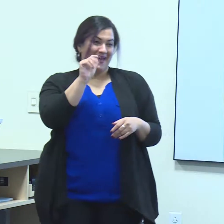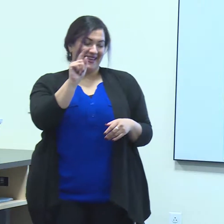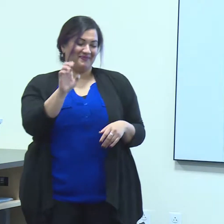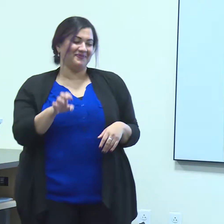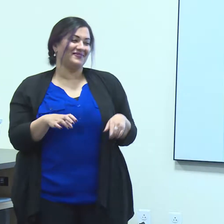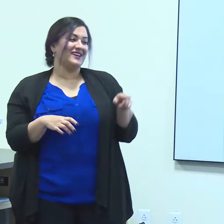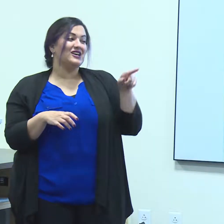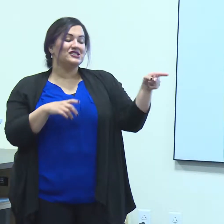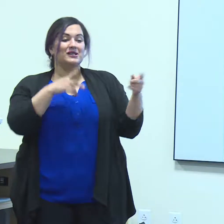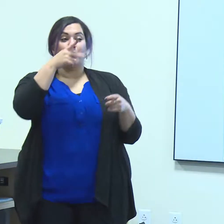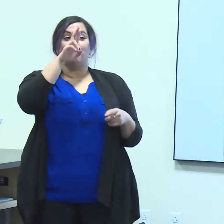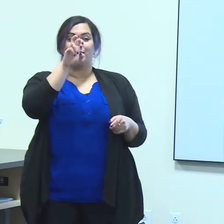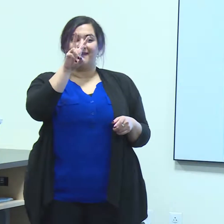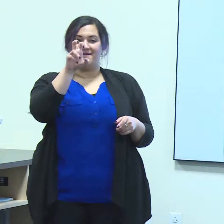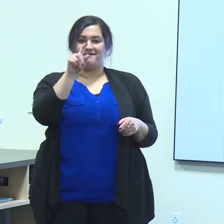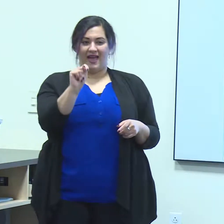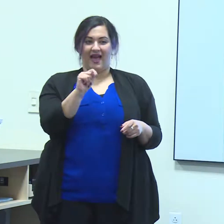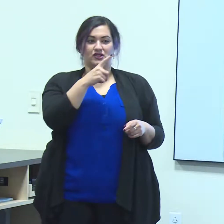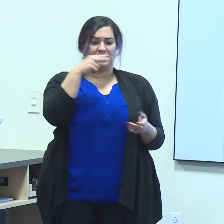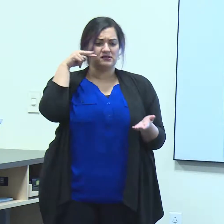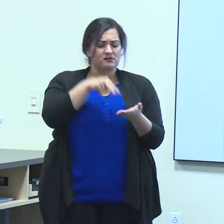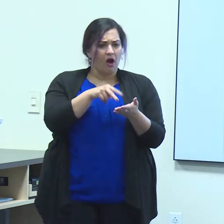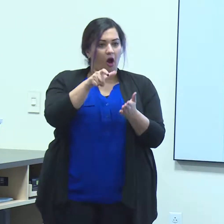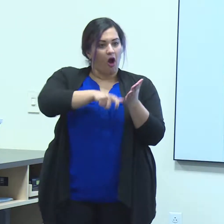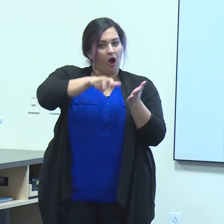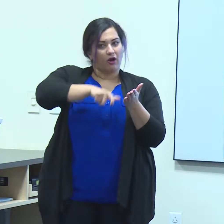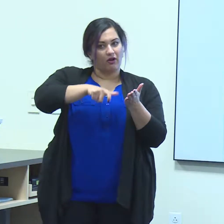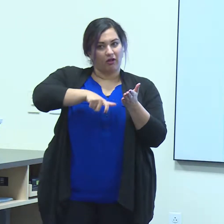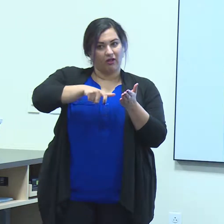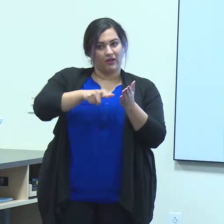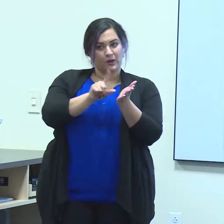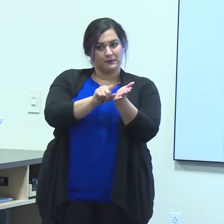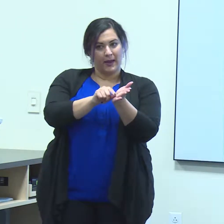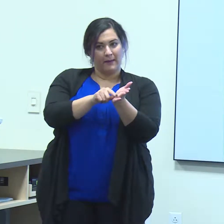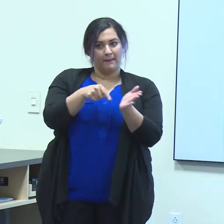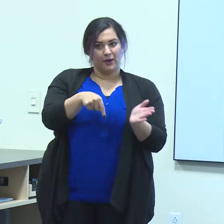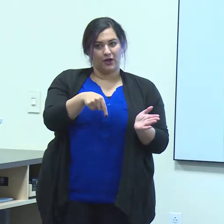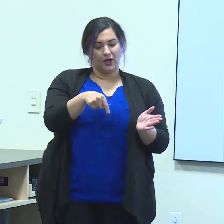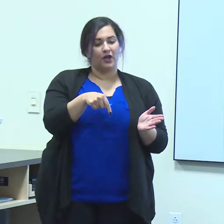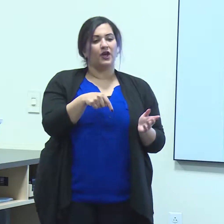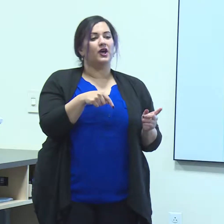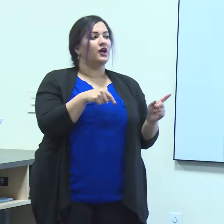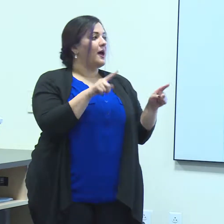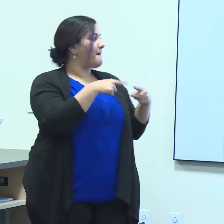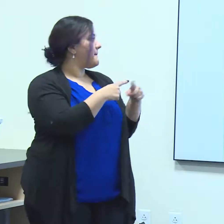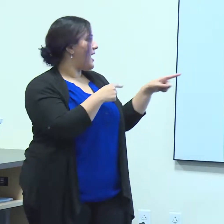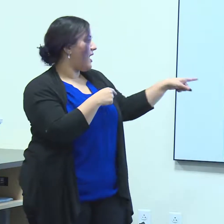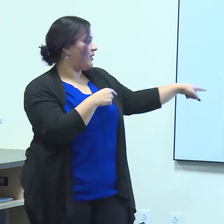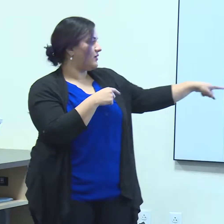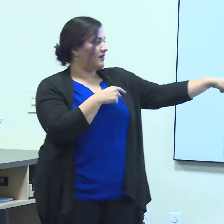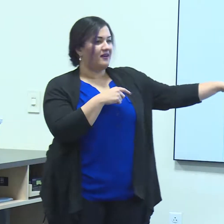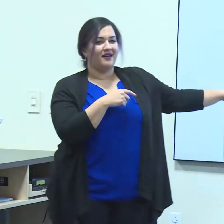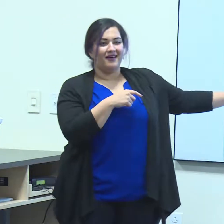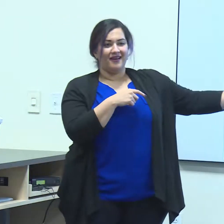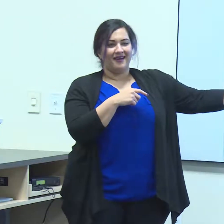dorm mate was a pre-vet student, and she saw an article that was recently published about Frank Hockman and